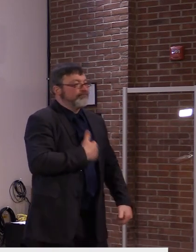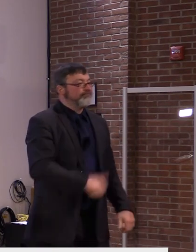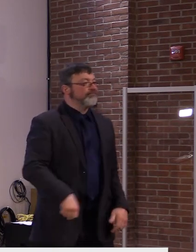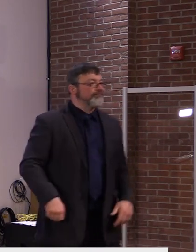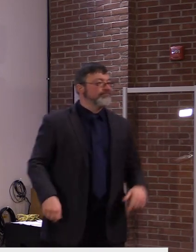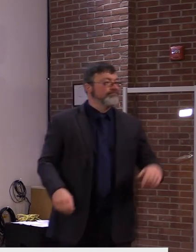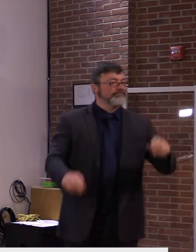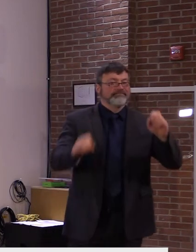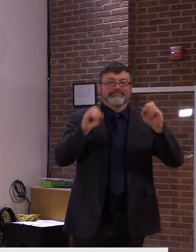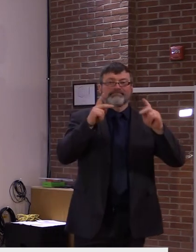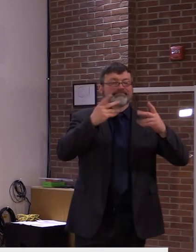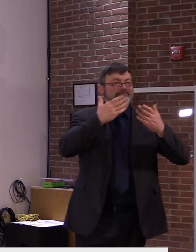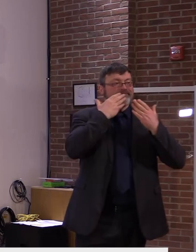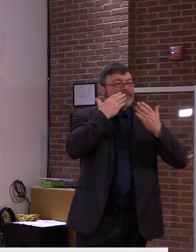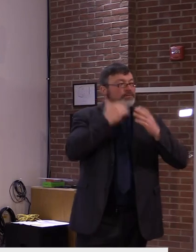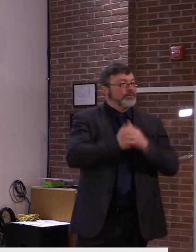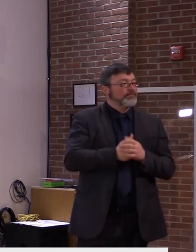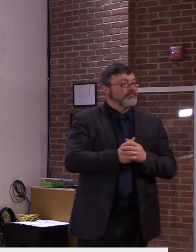Aaron, VT Digger.